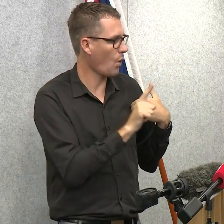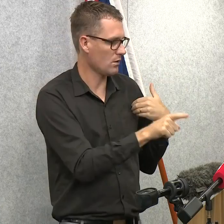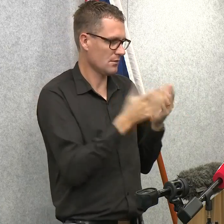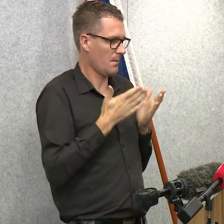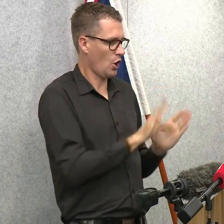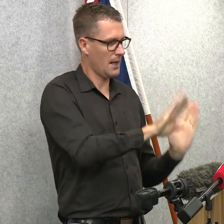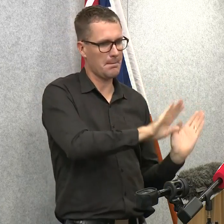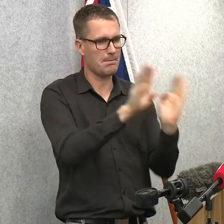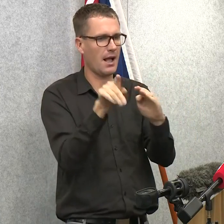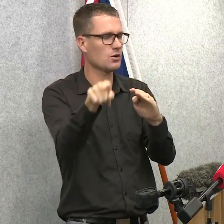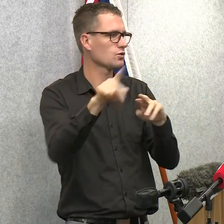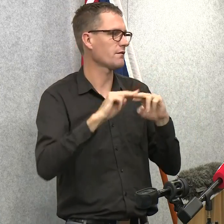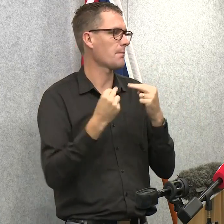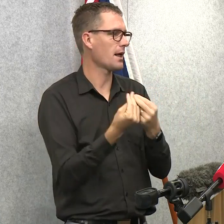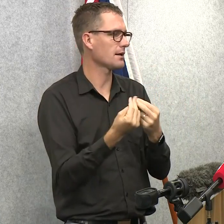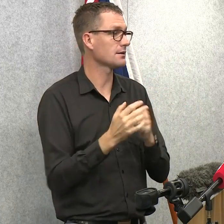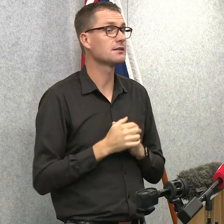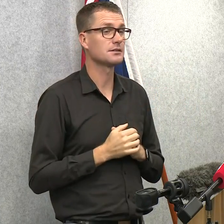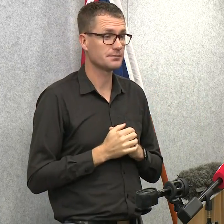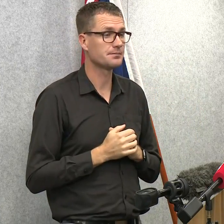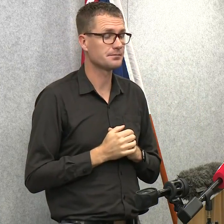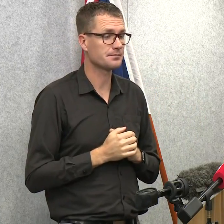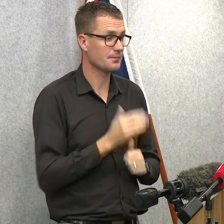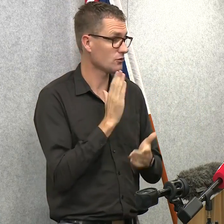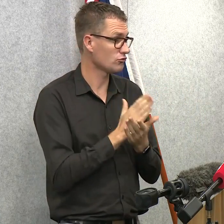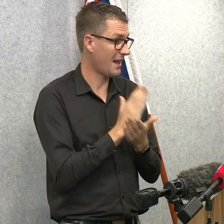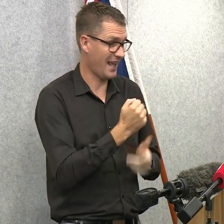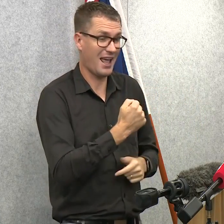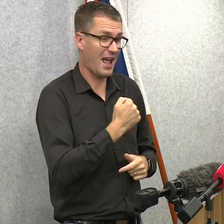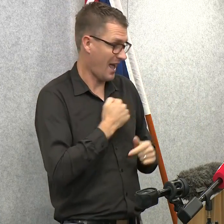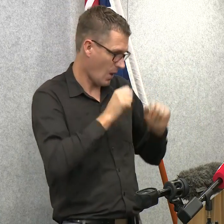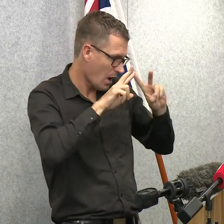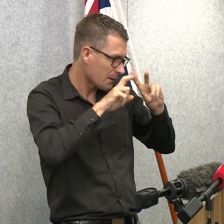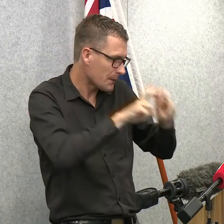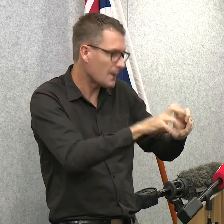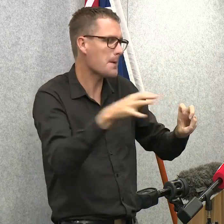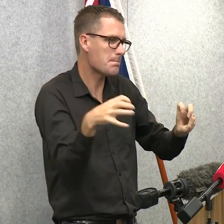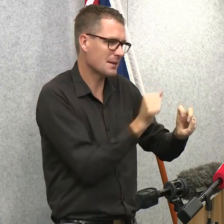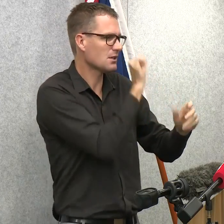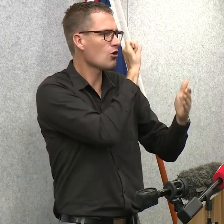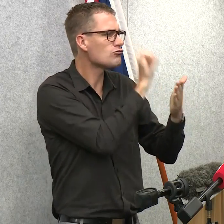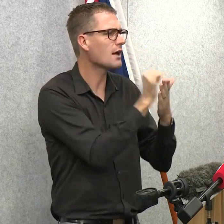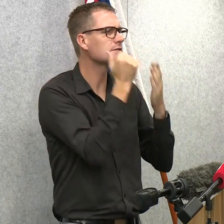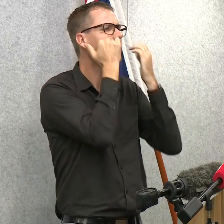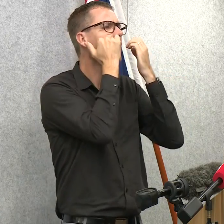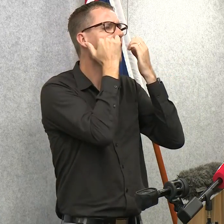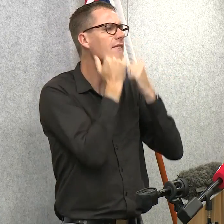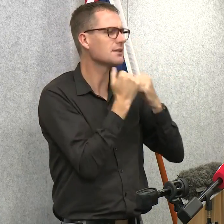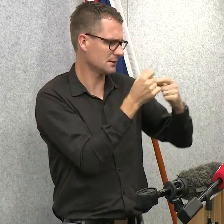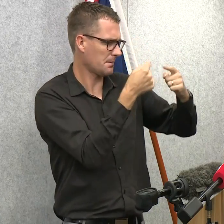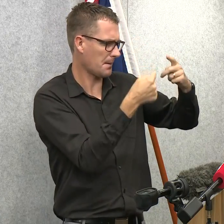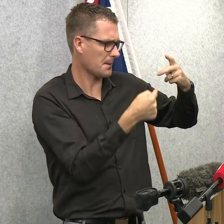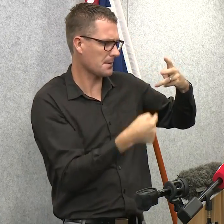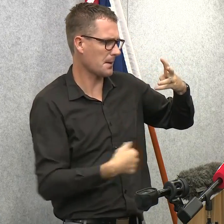That standard of identification must be to evidential standards, and that occurs here. So there